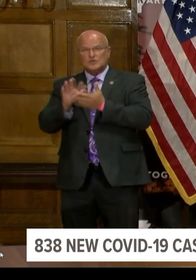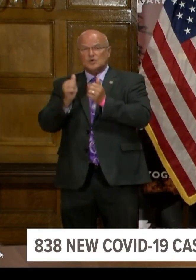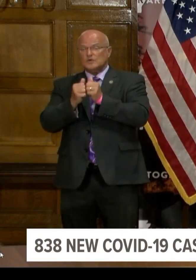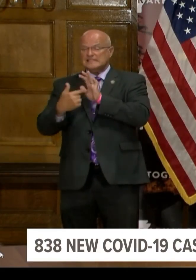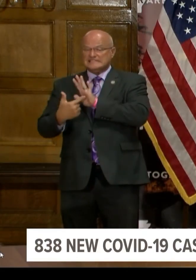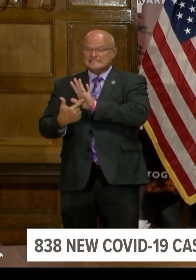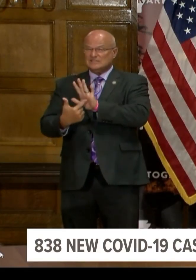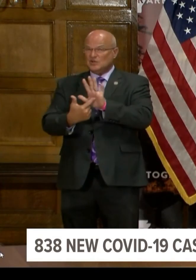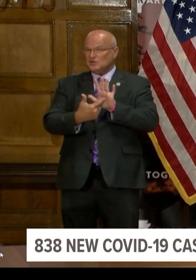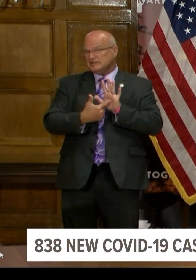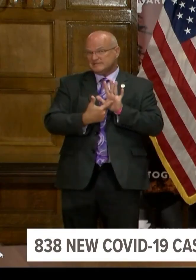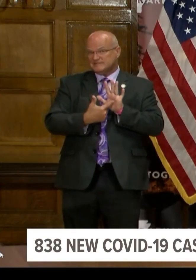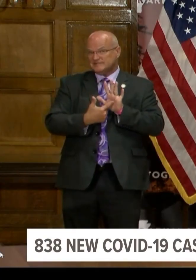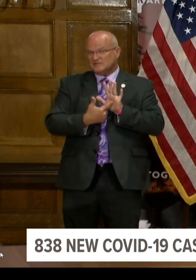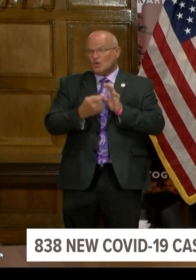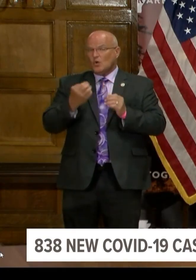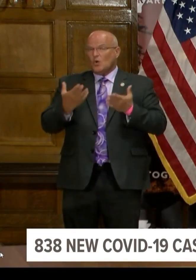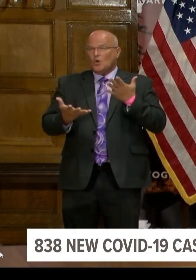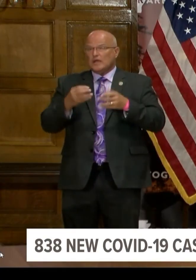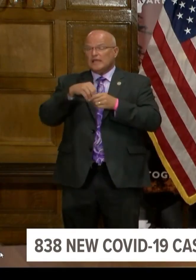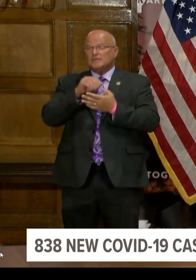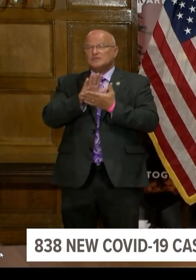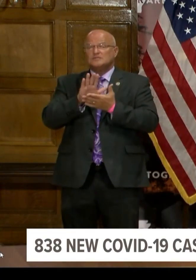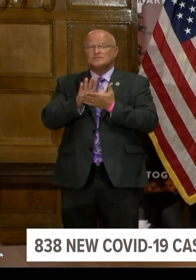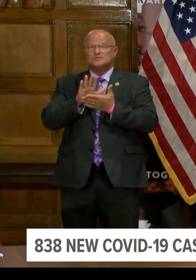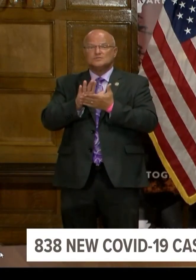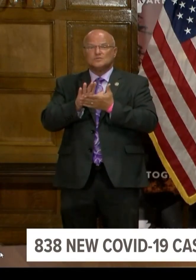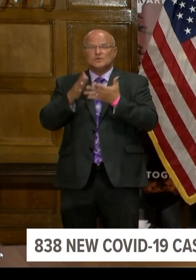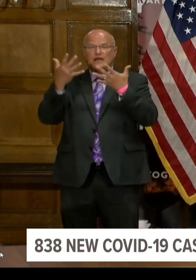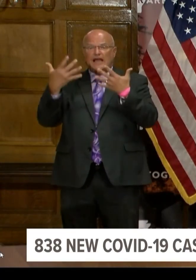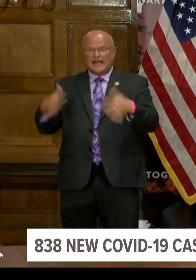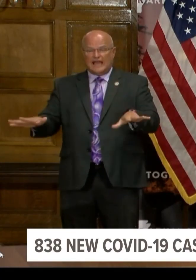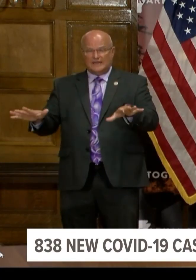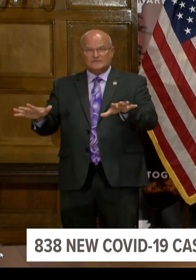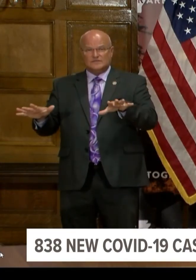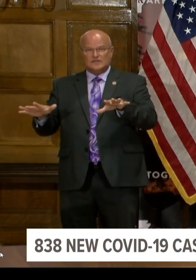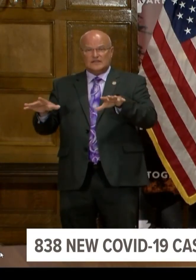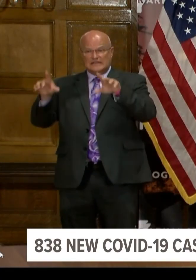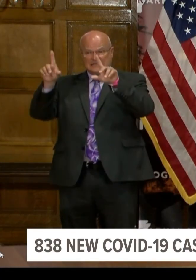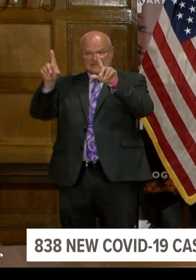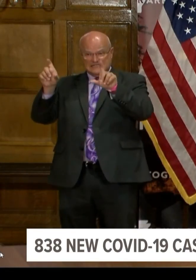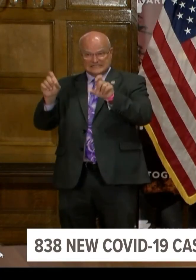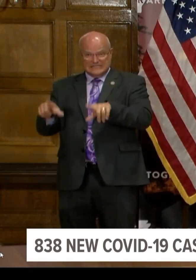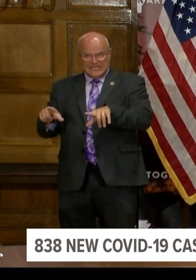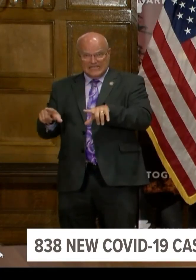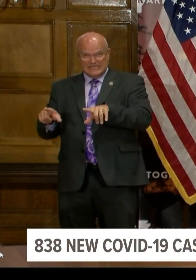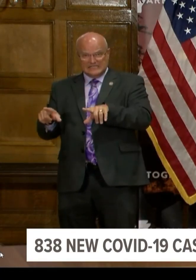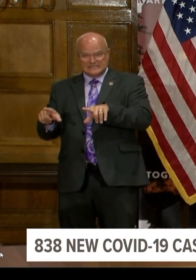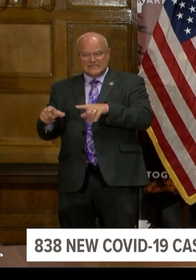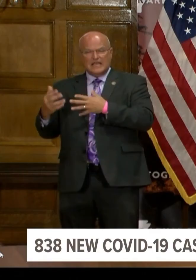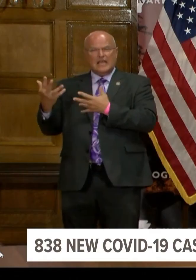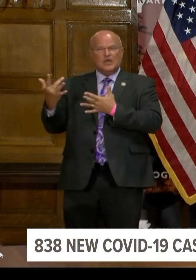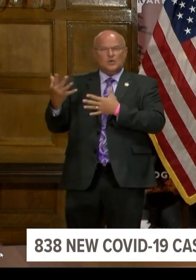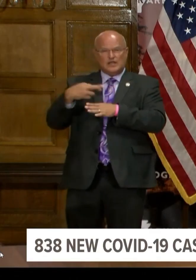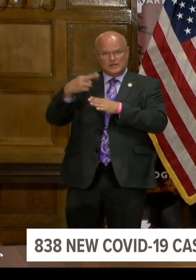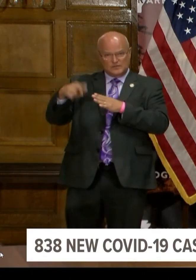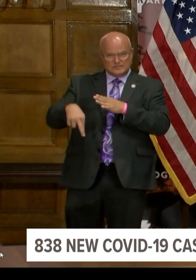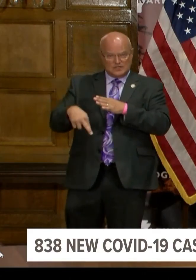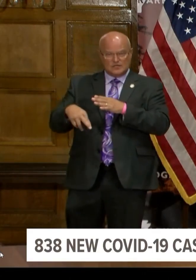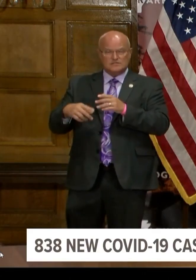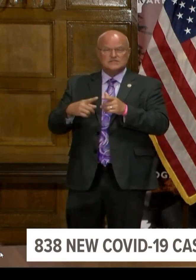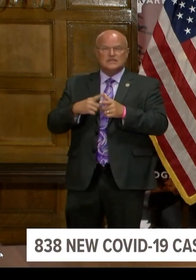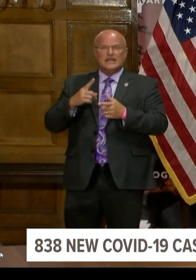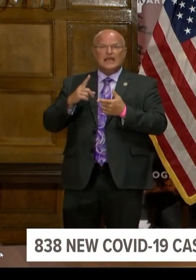symptoms or they came to school after having had a test and pending results. And